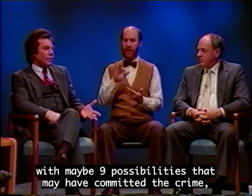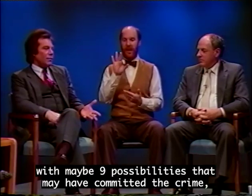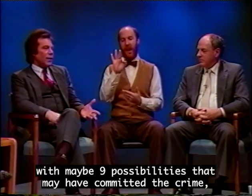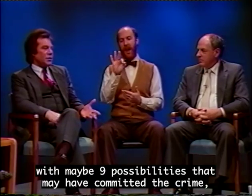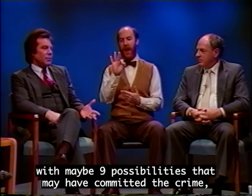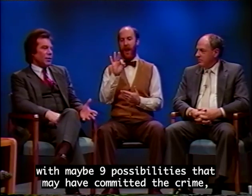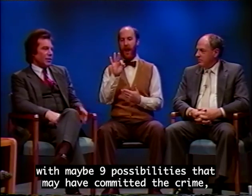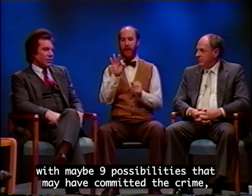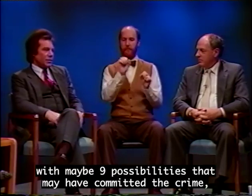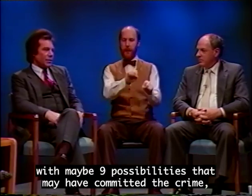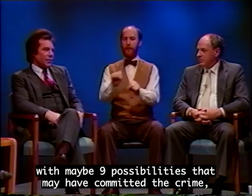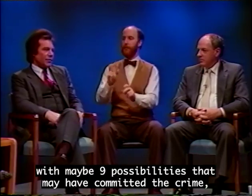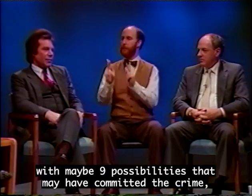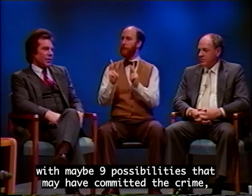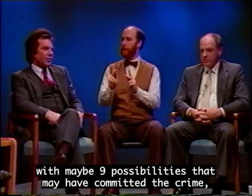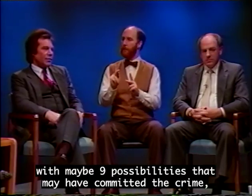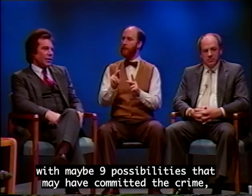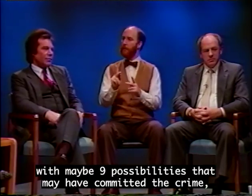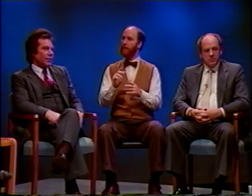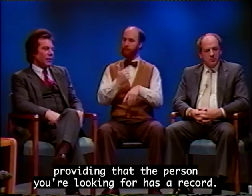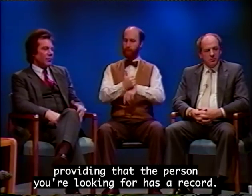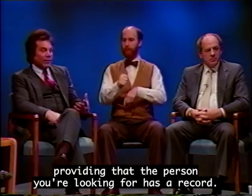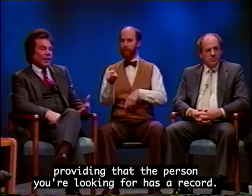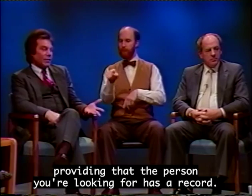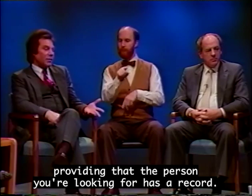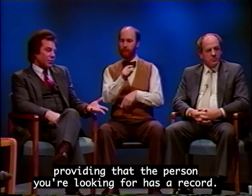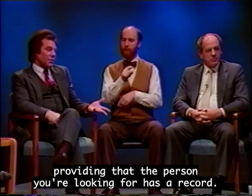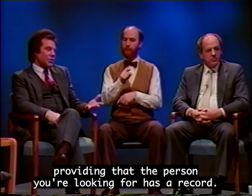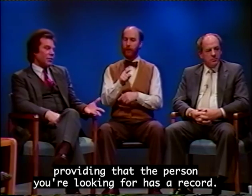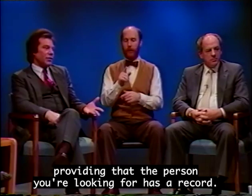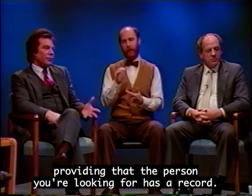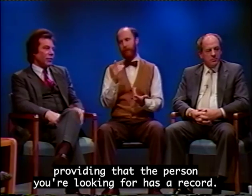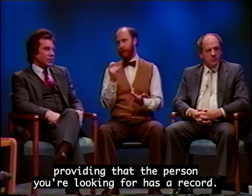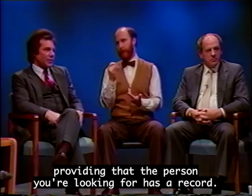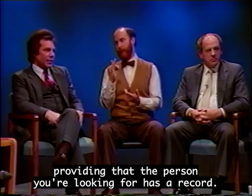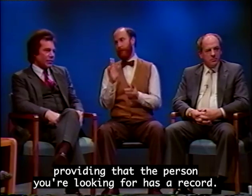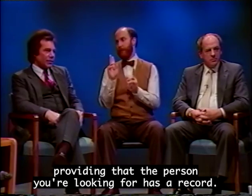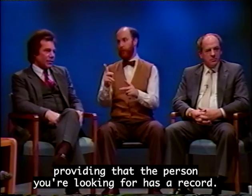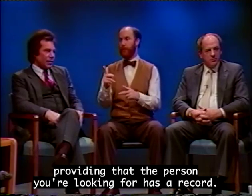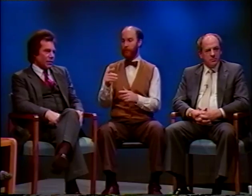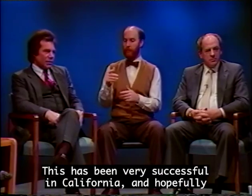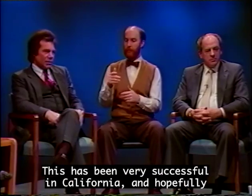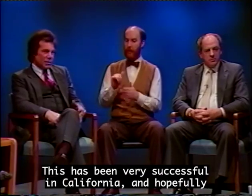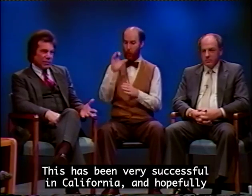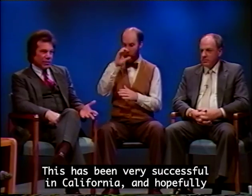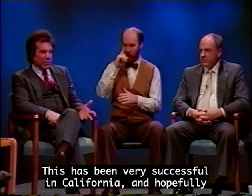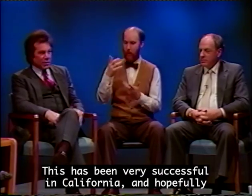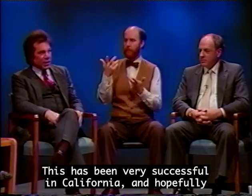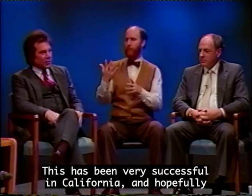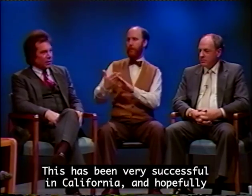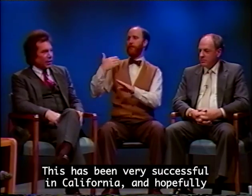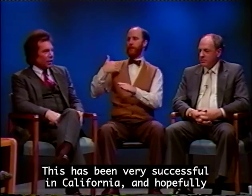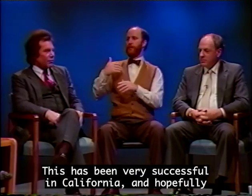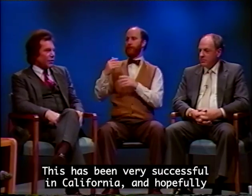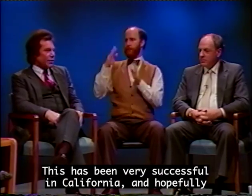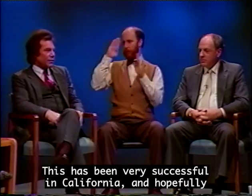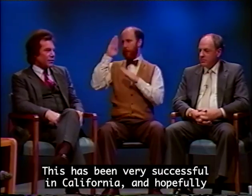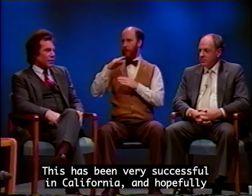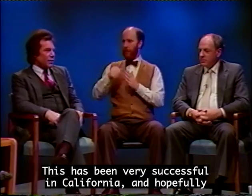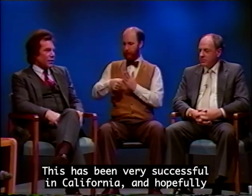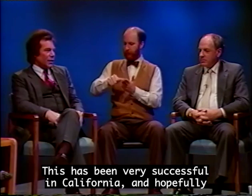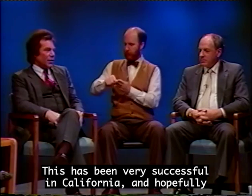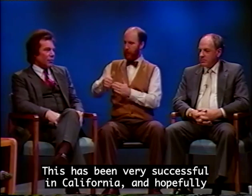9 possibilities that may have committed the crime, providing that the person you're looking for has a record. This has been very successful in